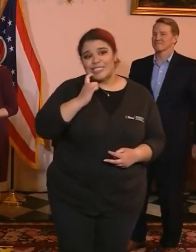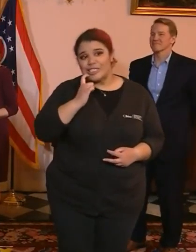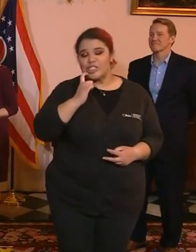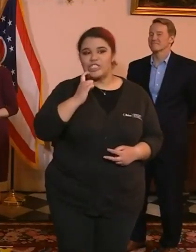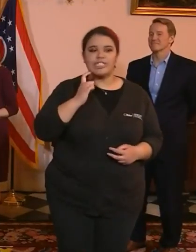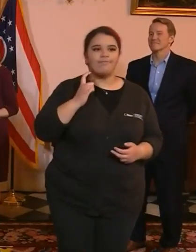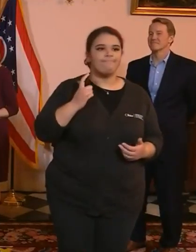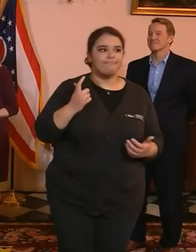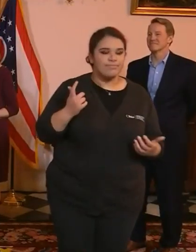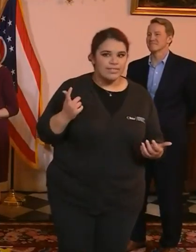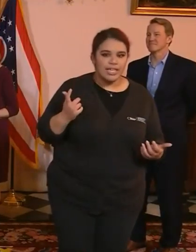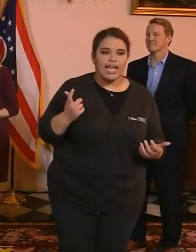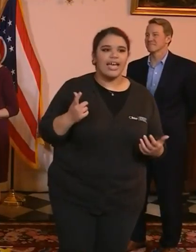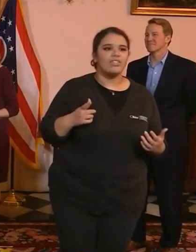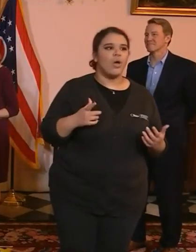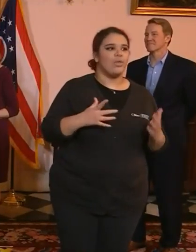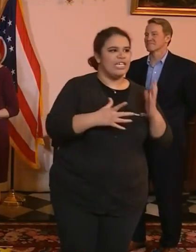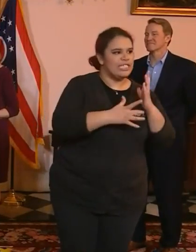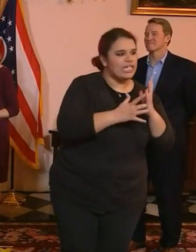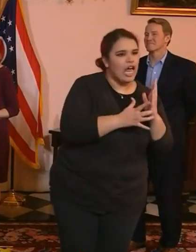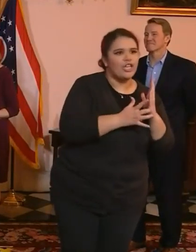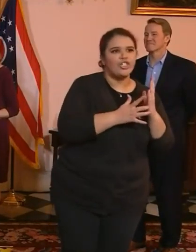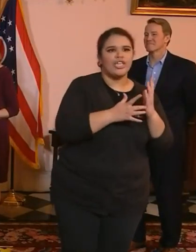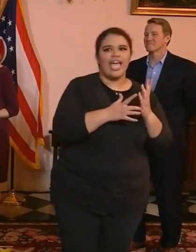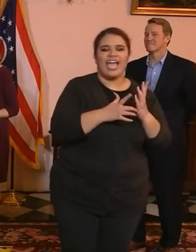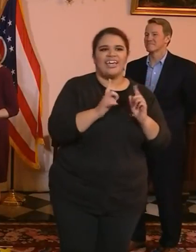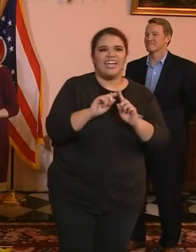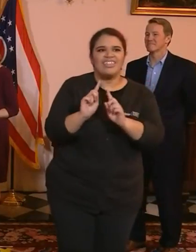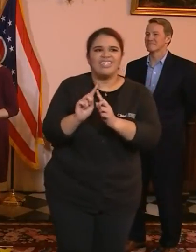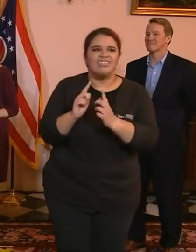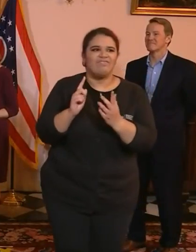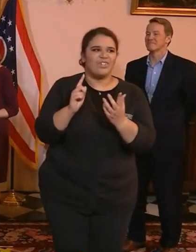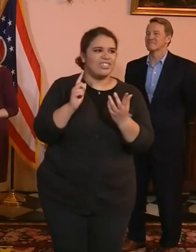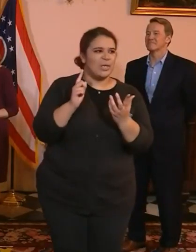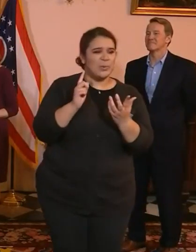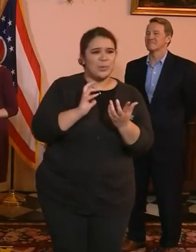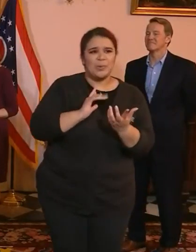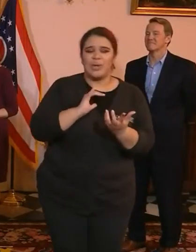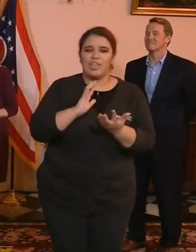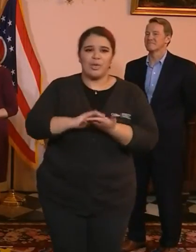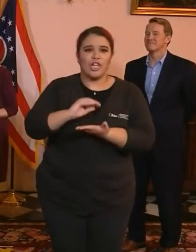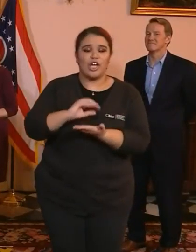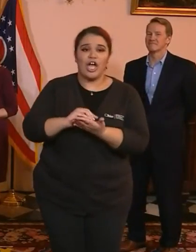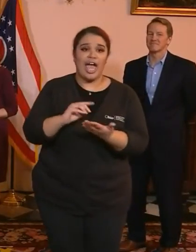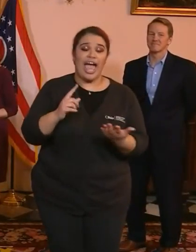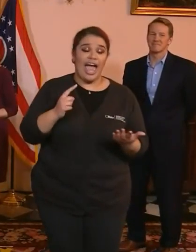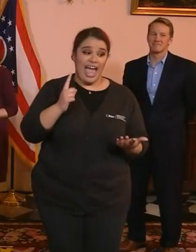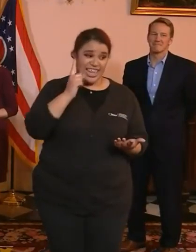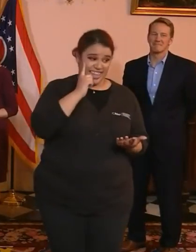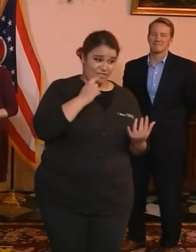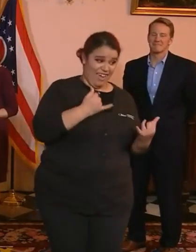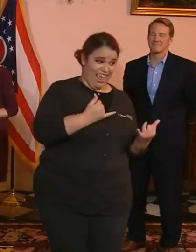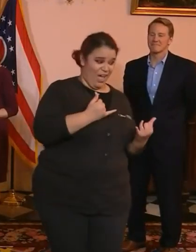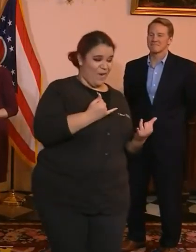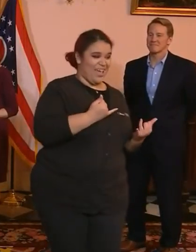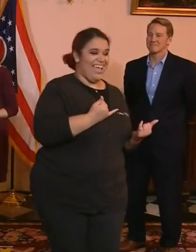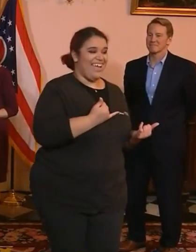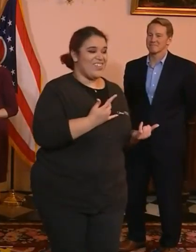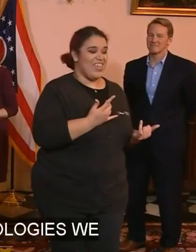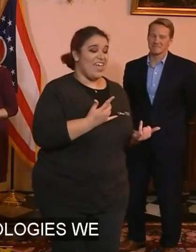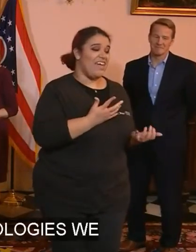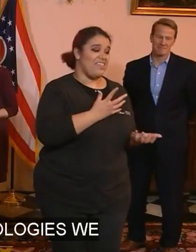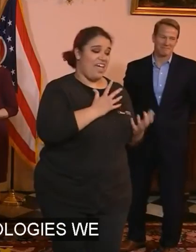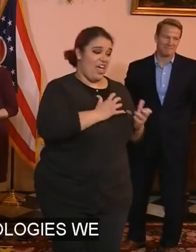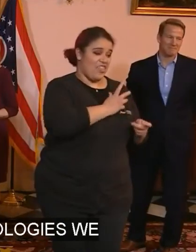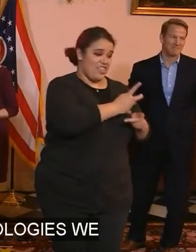have and how we interface with the healthcare system. I mean, I think we're inventing things in our partnership with the healthcare system that are profound